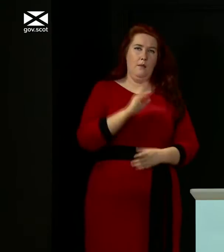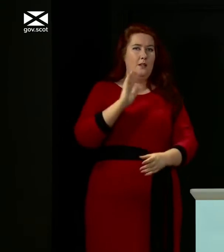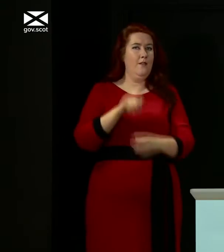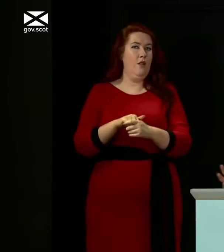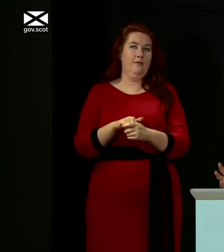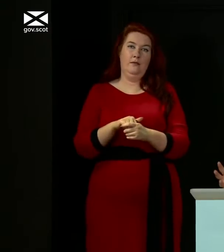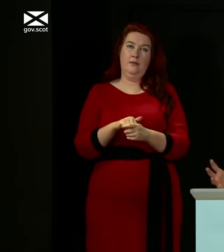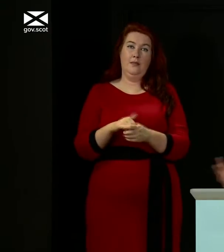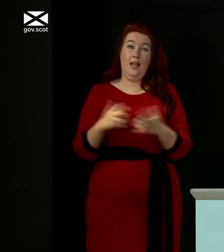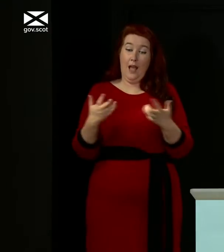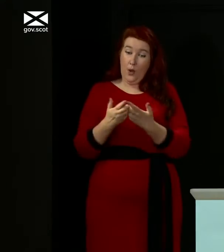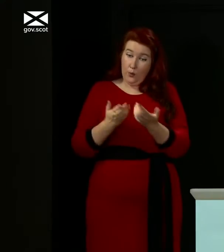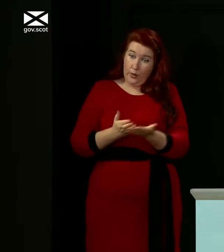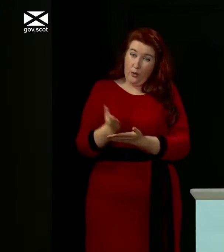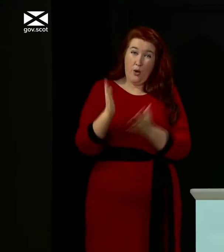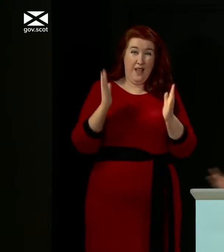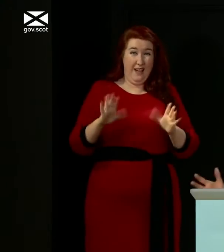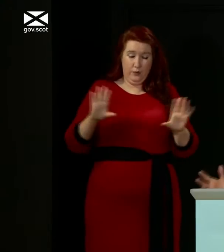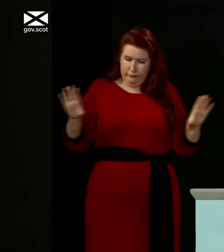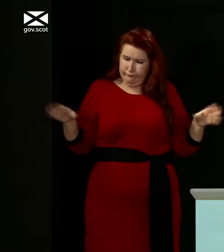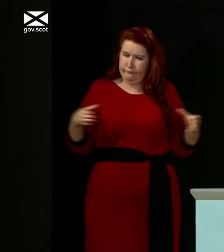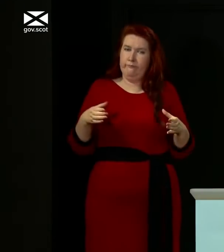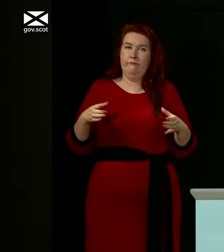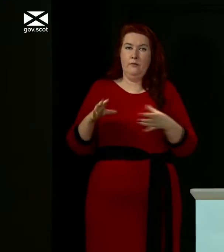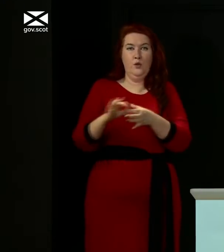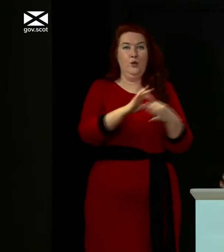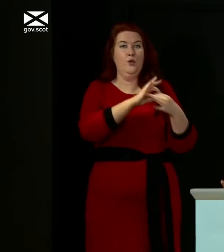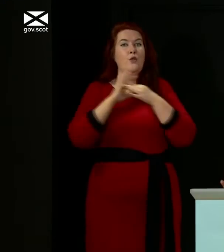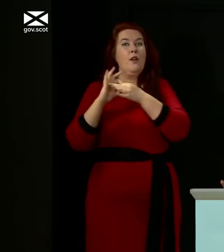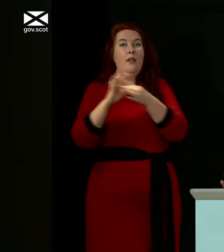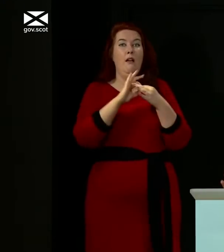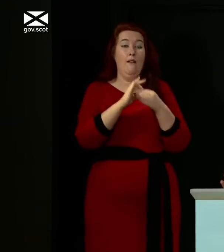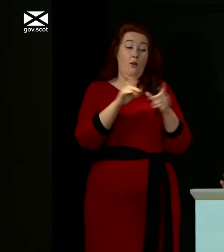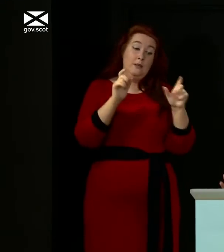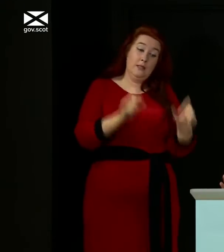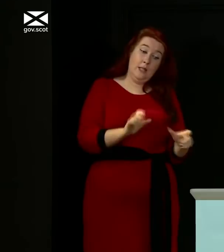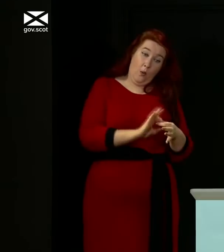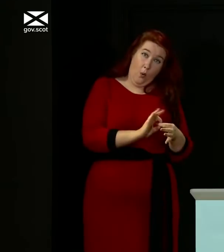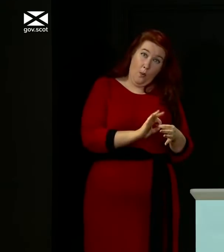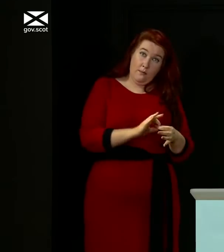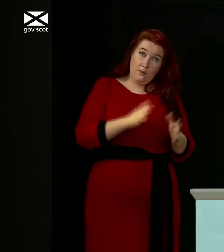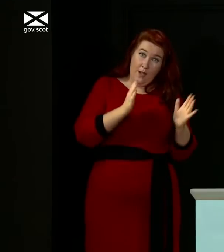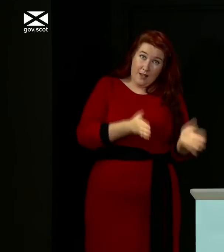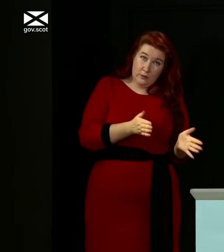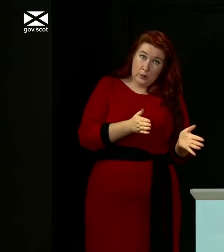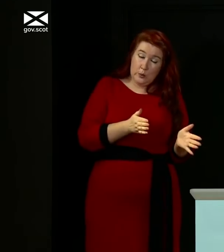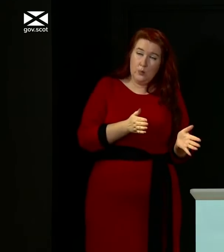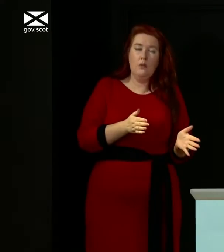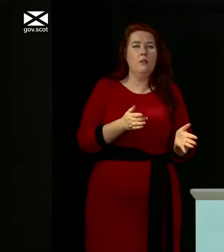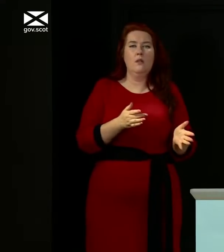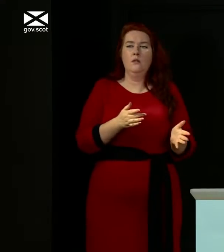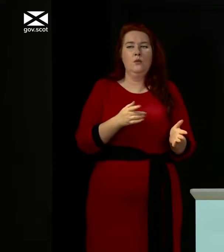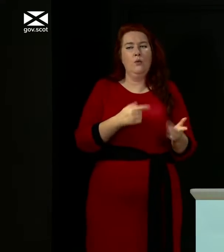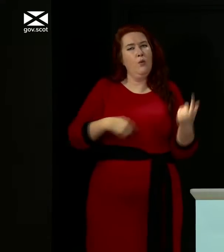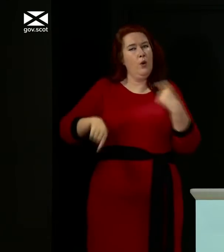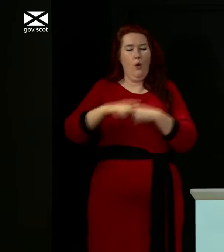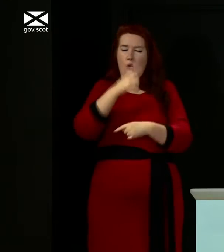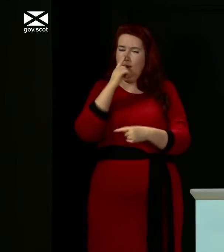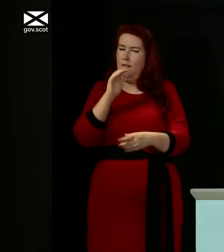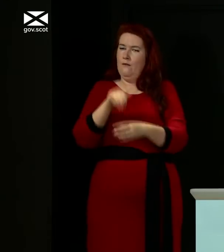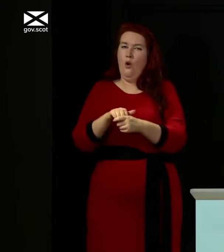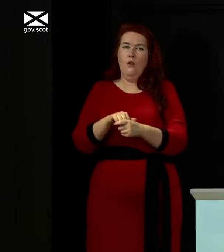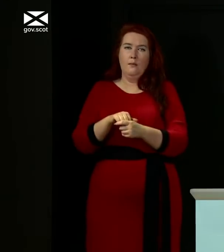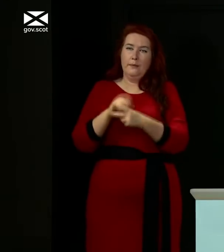only get through this if we get through it together, and all of us contribute, from staying at home when we're asked to, through to all of the different ways we can contribute, looking out